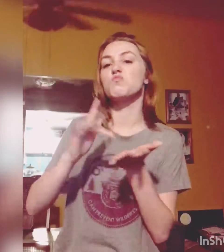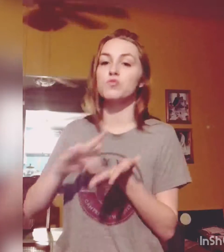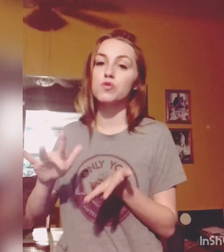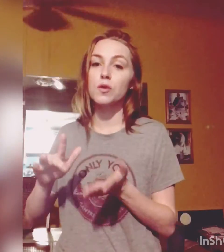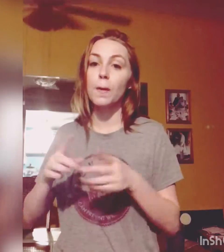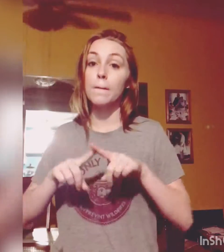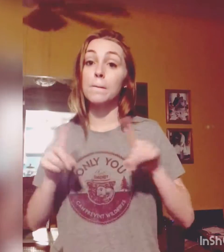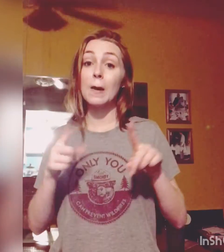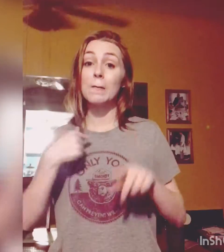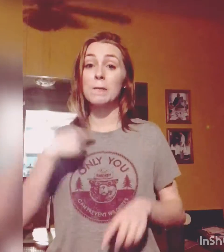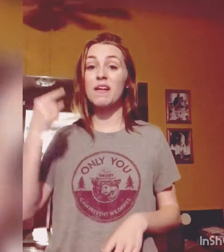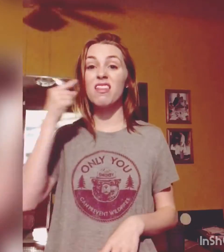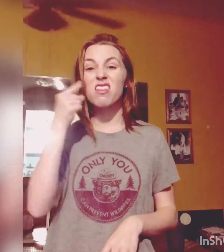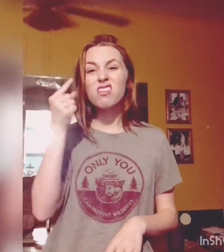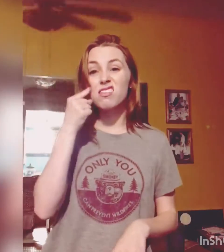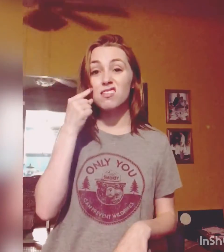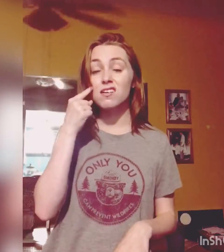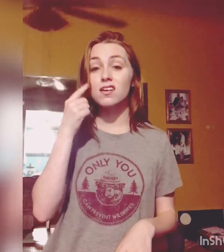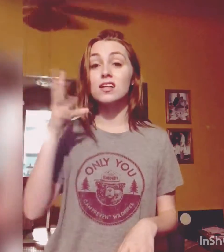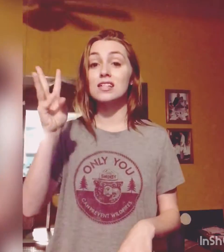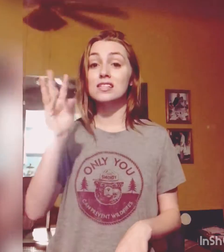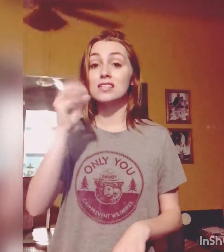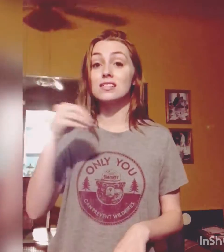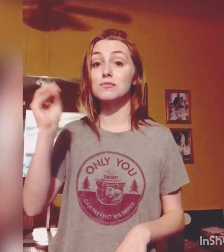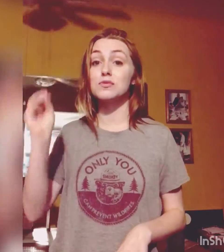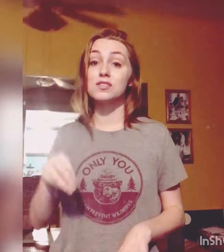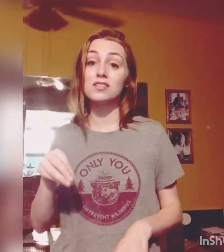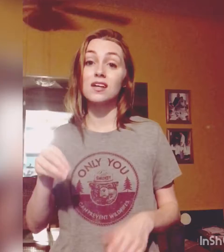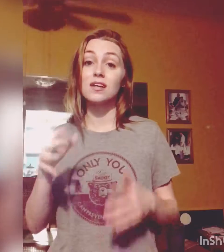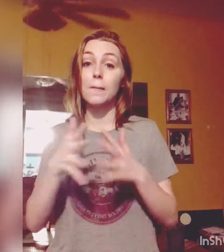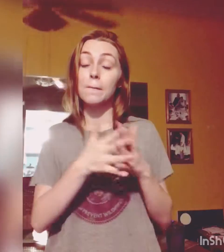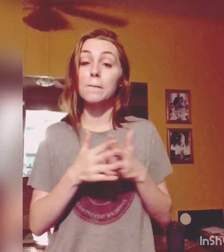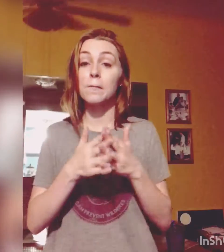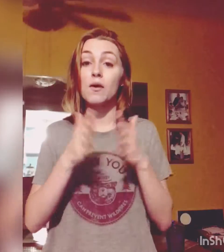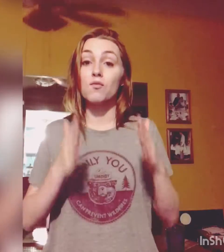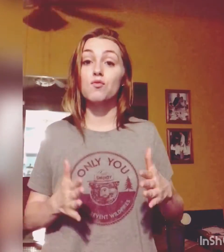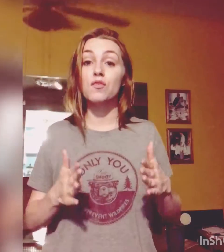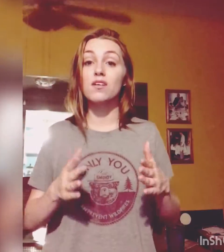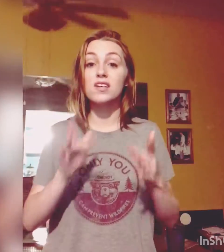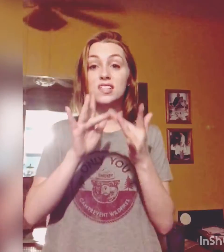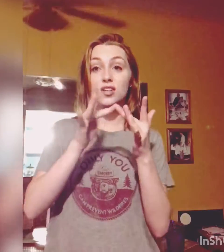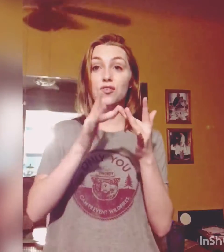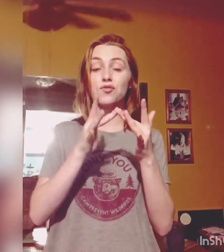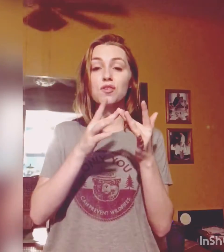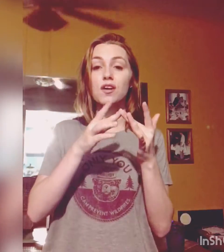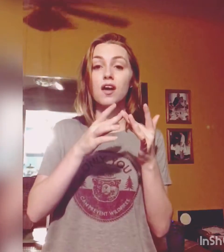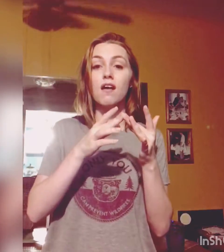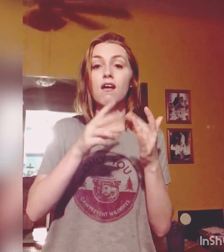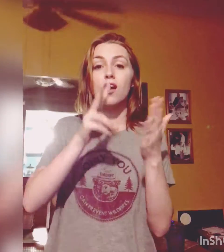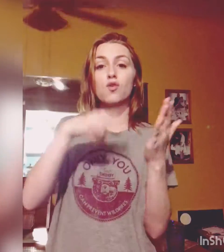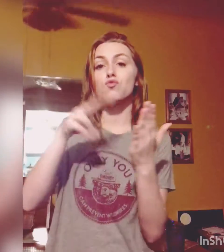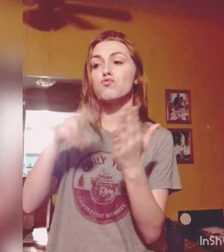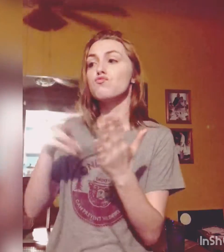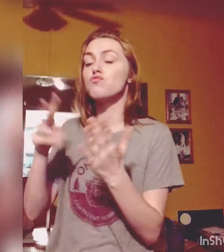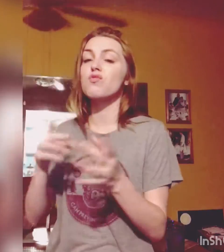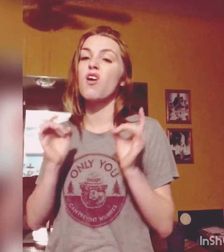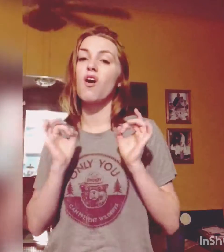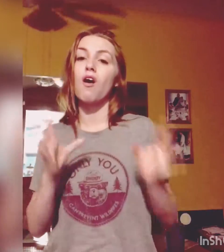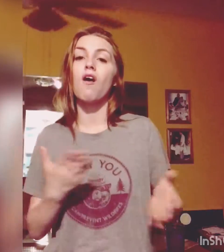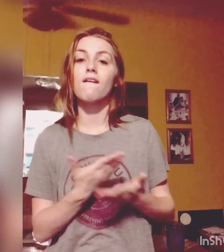5 Americans are clicking on the same insult-oriented, rumor-mongering trash that feeds the nastiest impulses in our